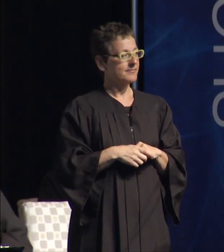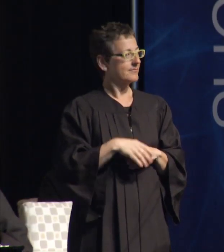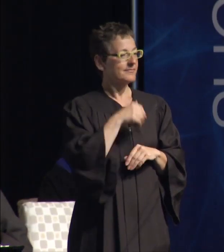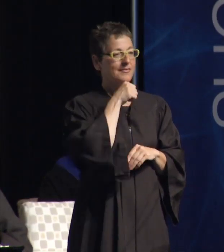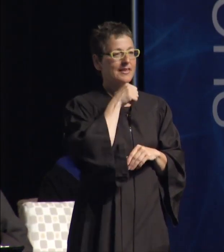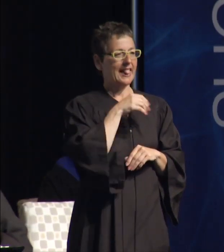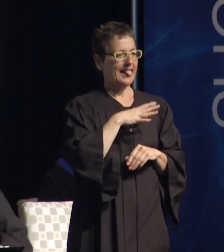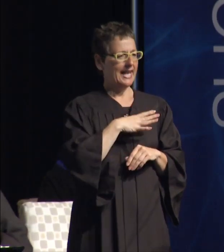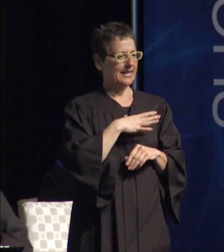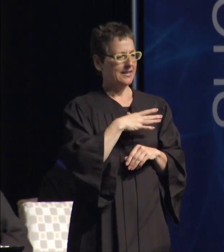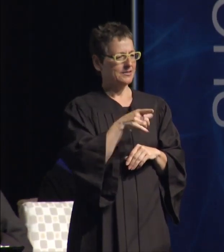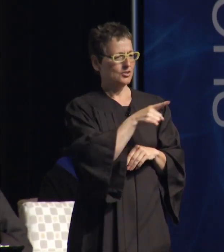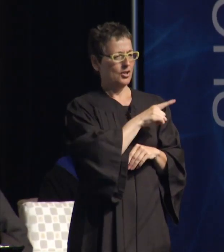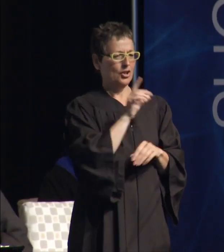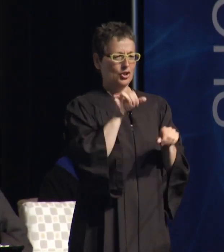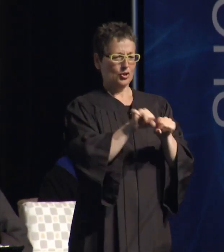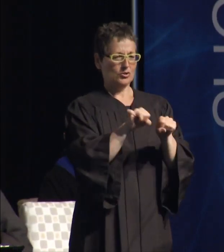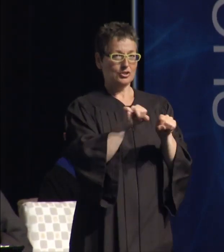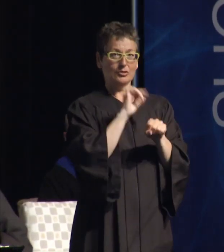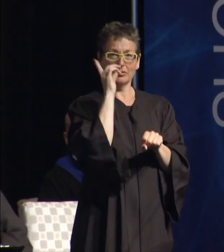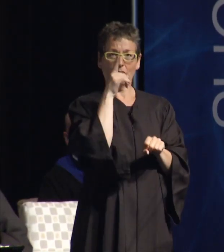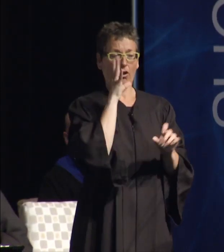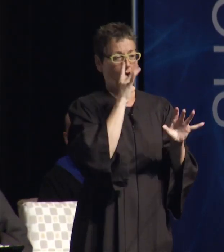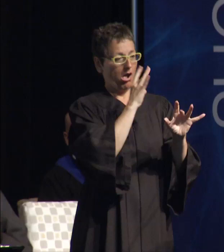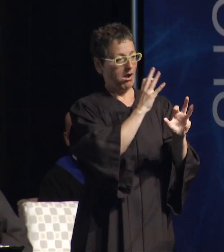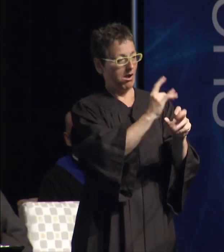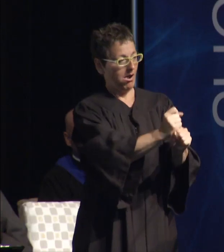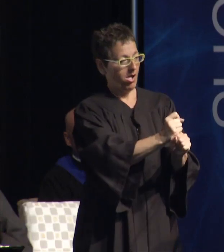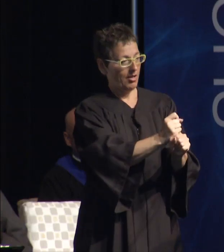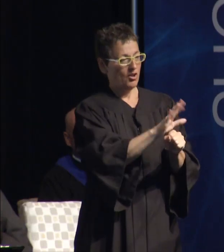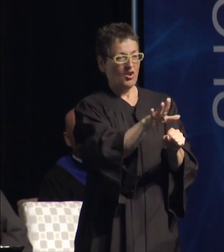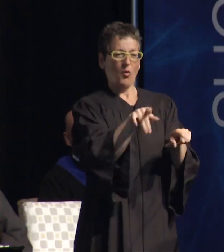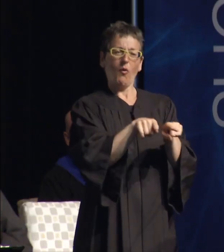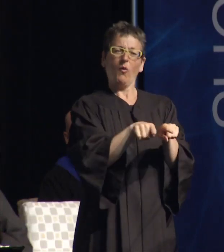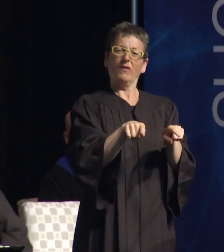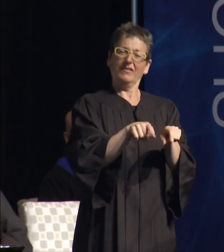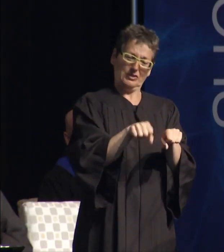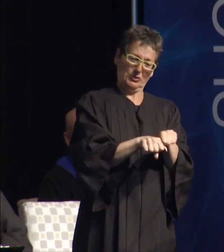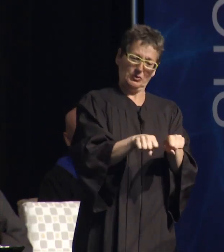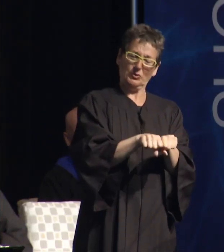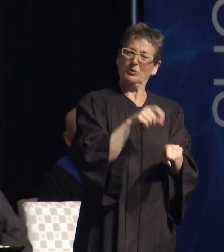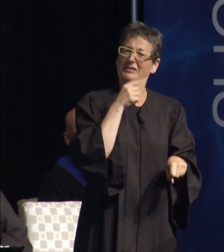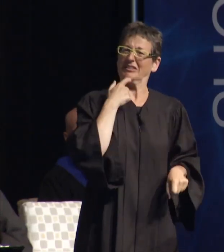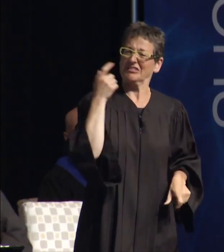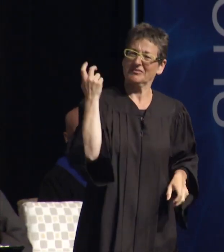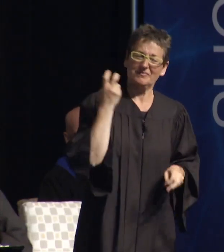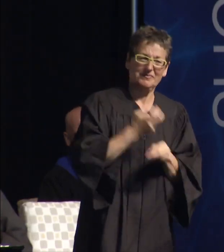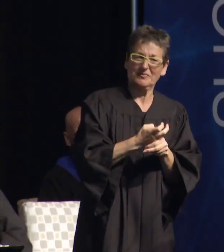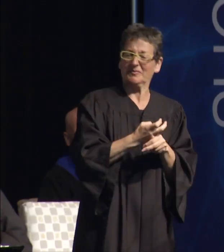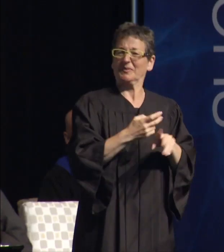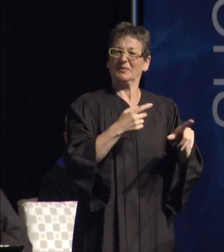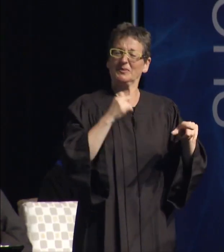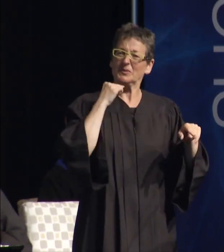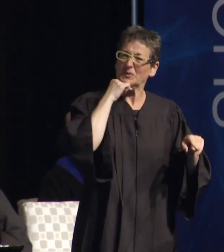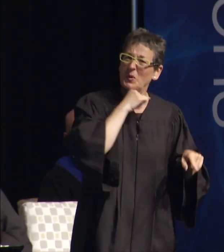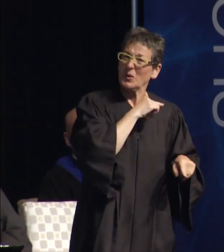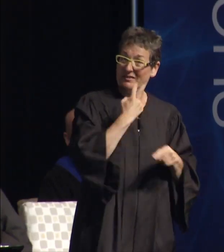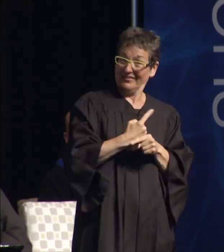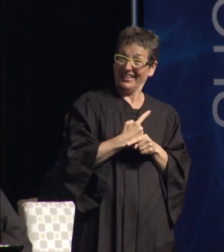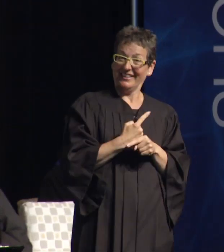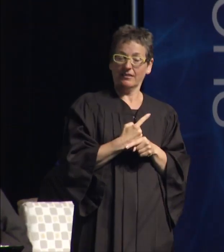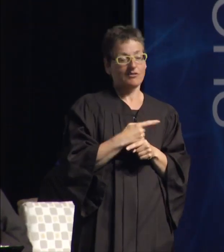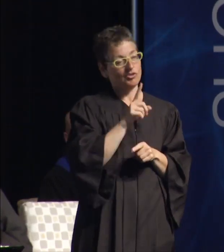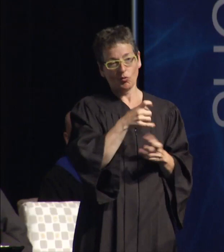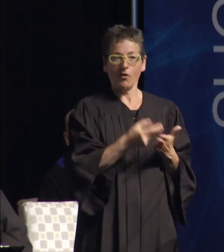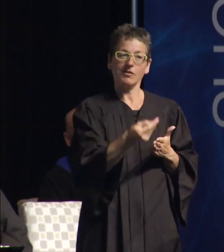Ladies, your shoes look amazing. Your feet are probably killing you because you just had to have those cute little shoes. And my